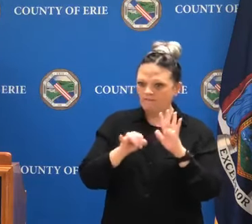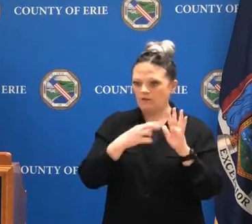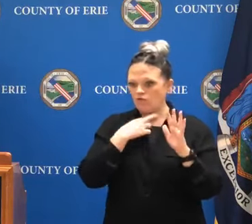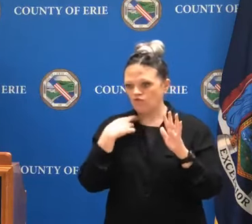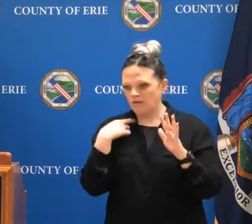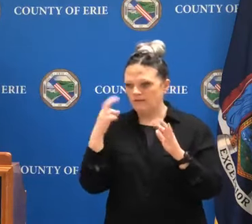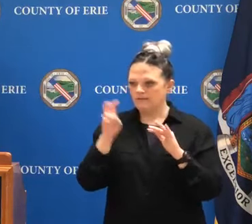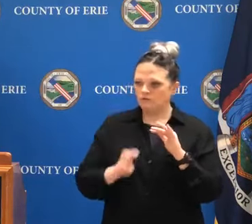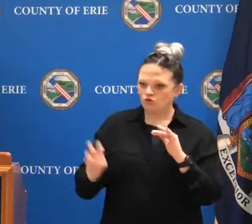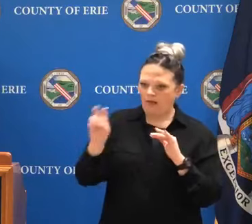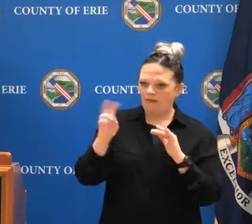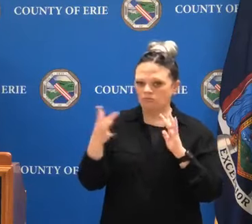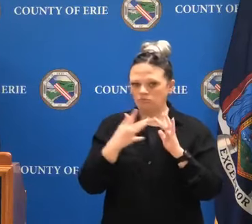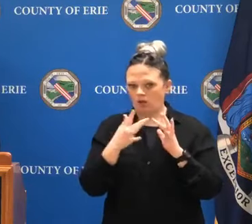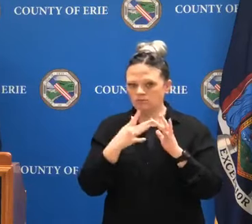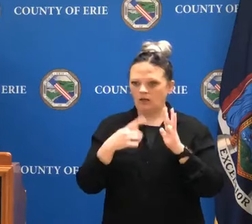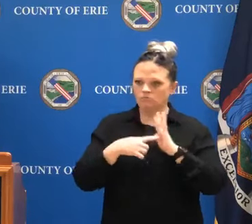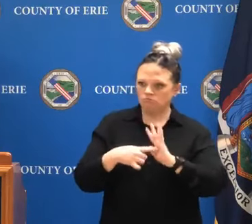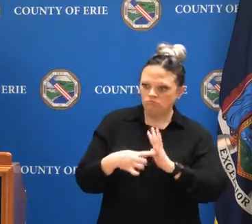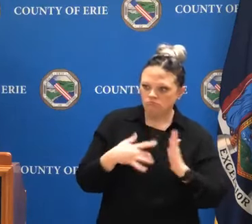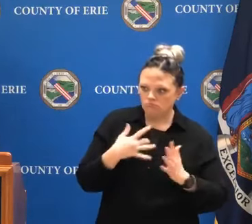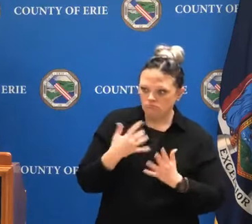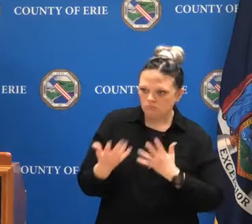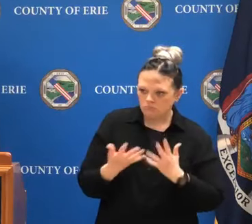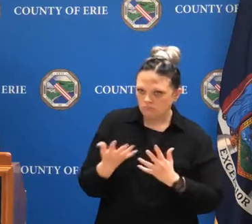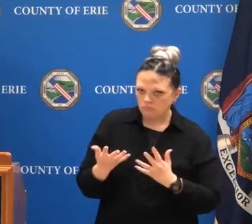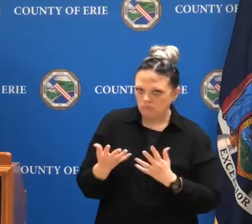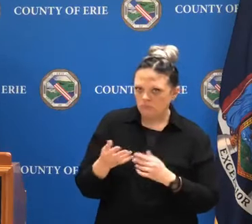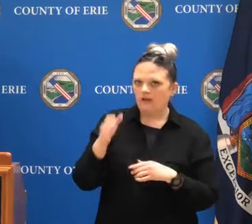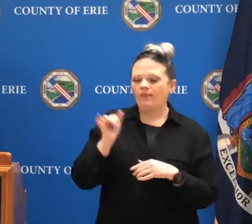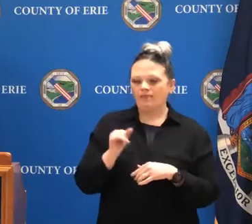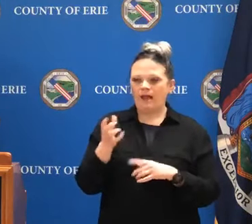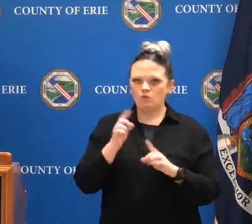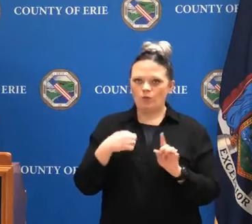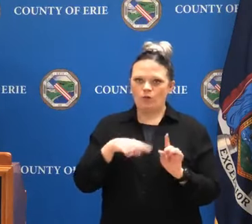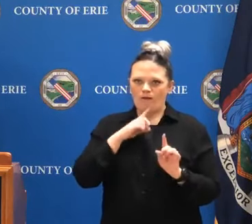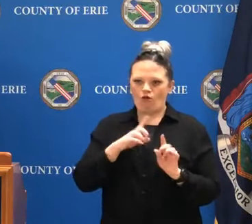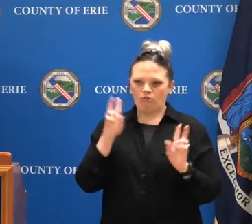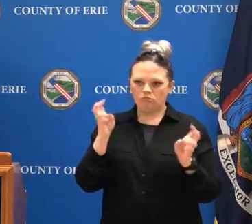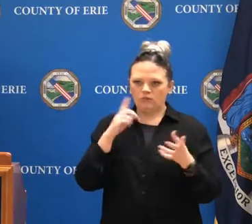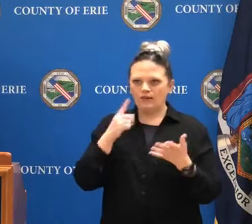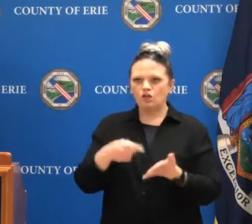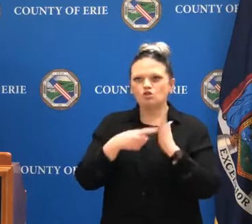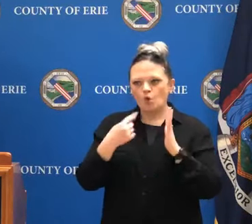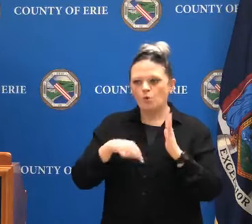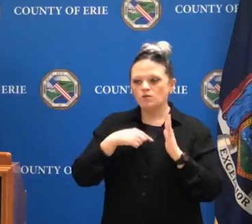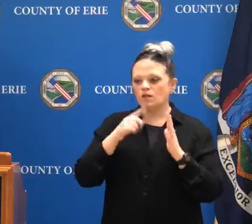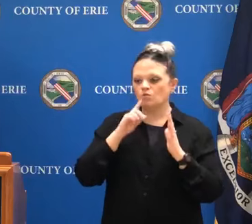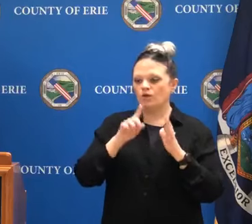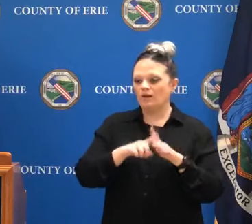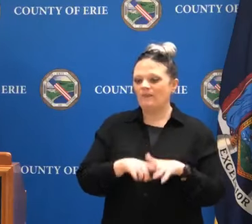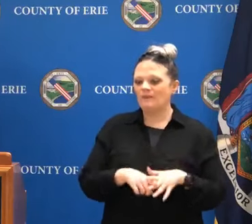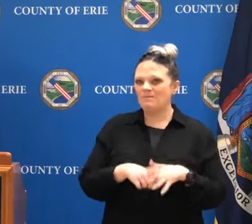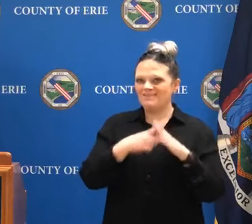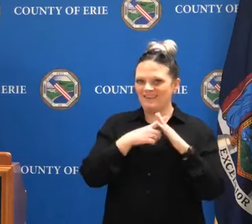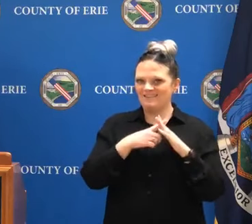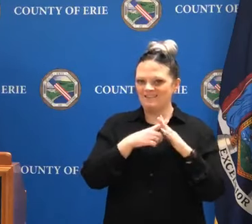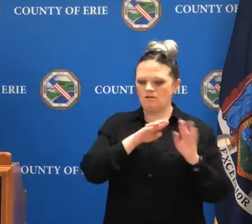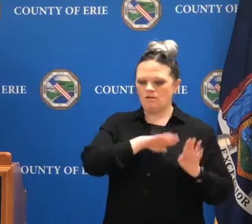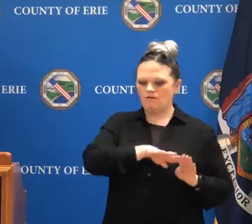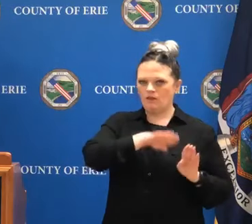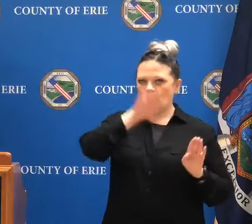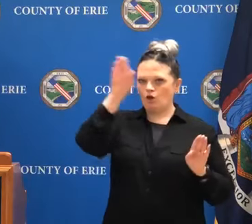or contact of symptoms, that's where we are. So it just shows us that we're at the beginning of our epi curve. Then